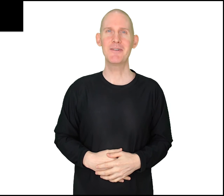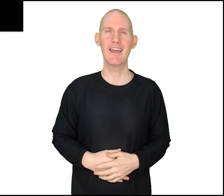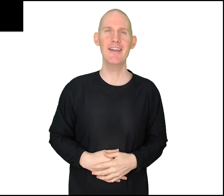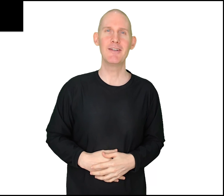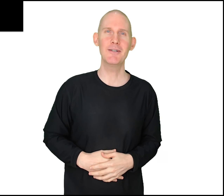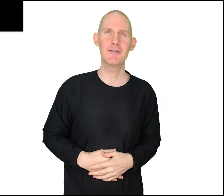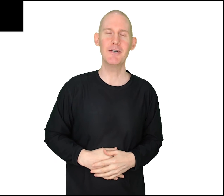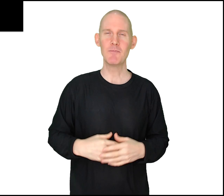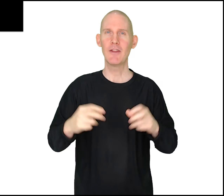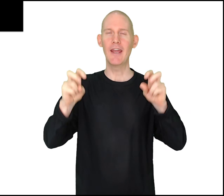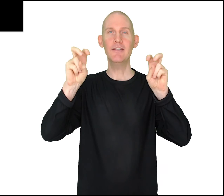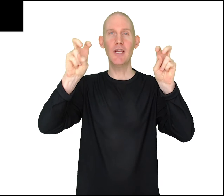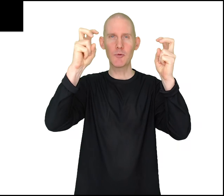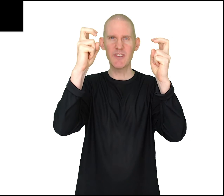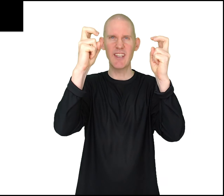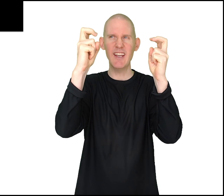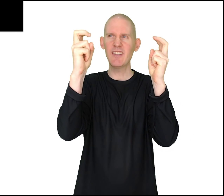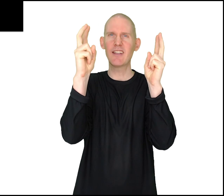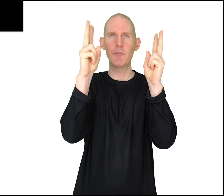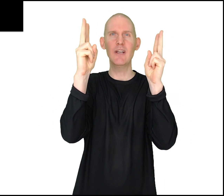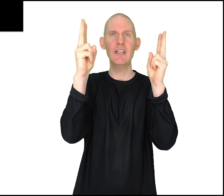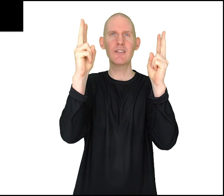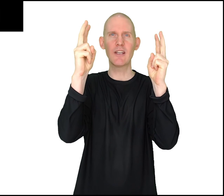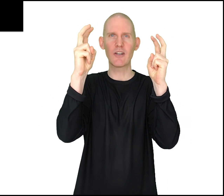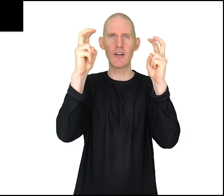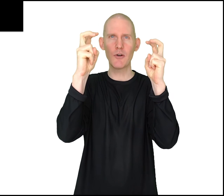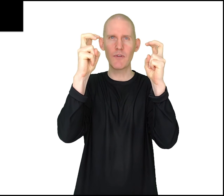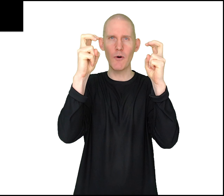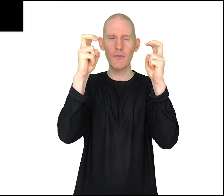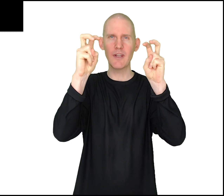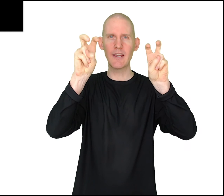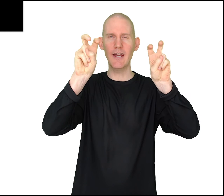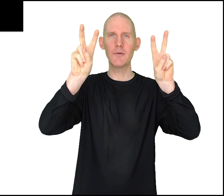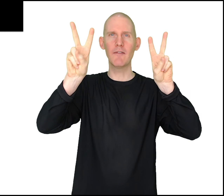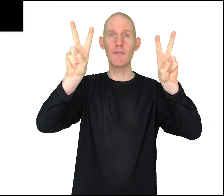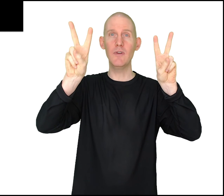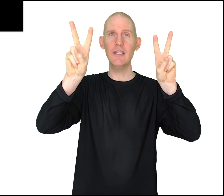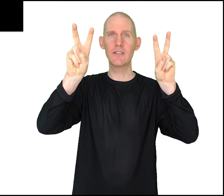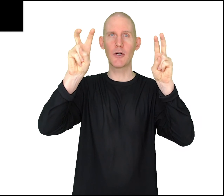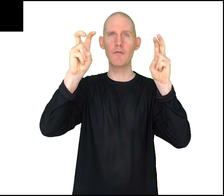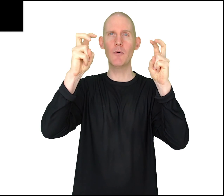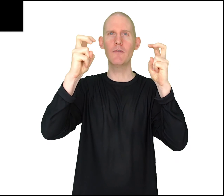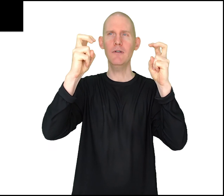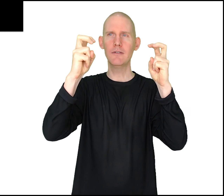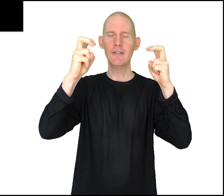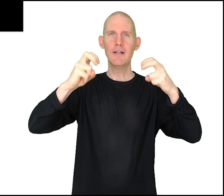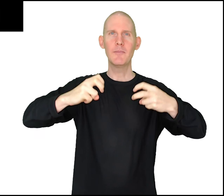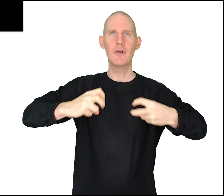Okay, good, good. The hand shapes once again are like the bunny ears that are curved over like that. We have the V's, curve them over, bring them